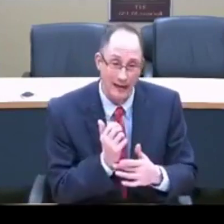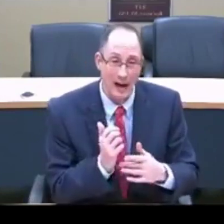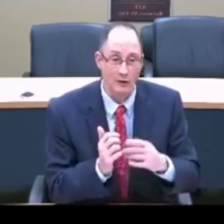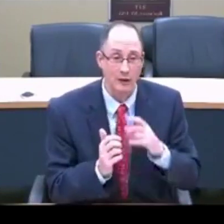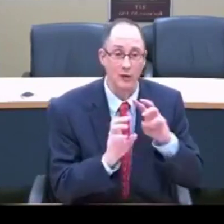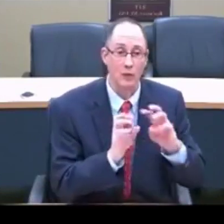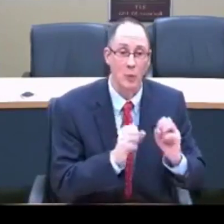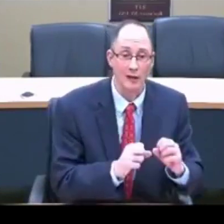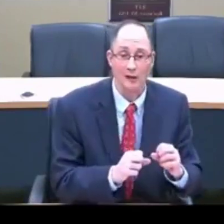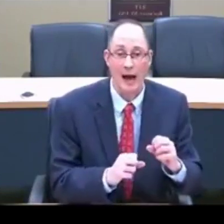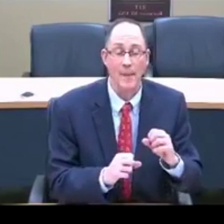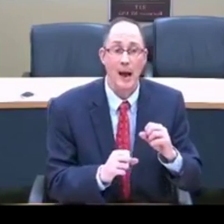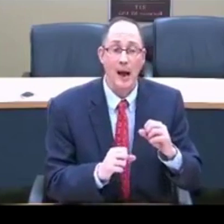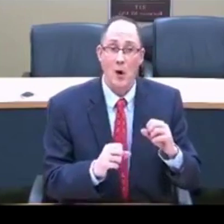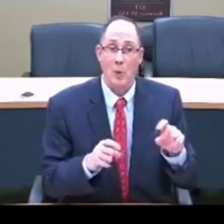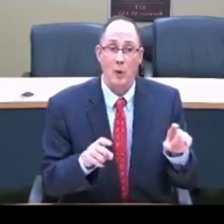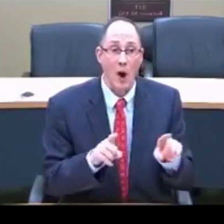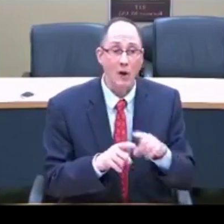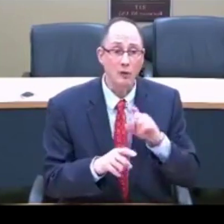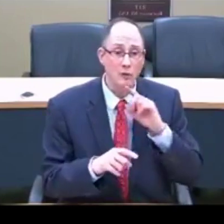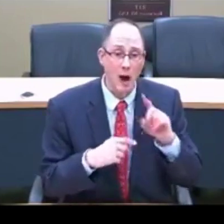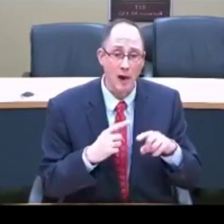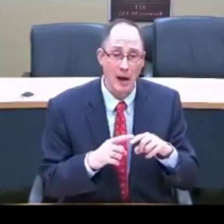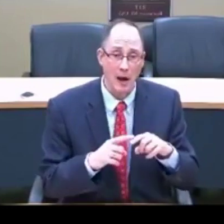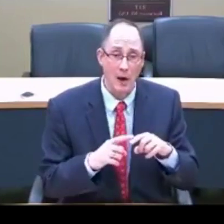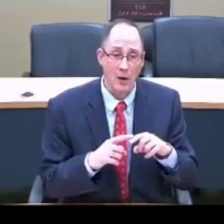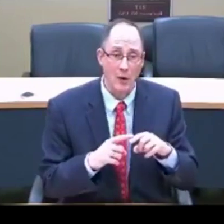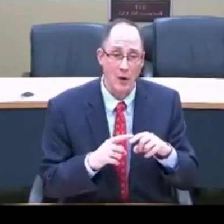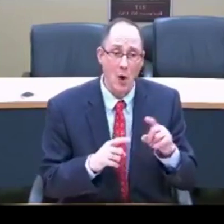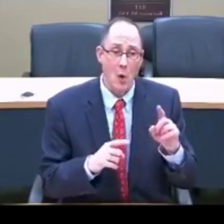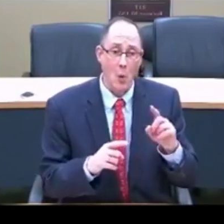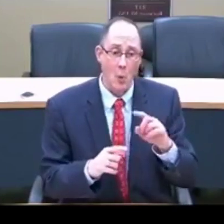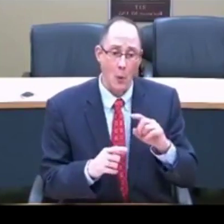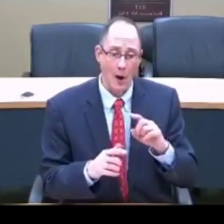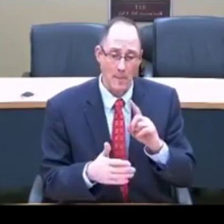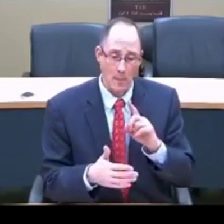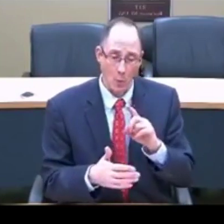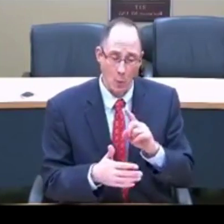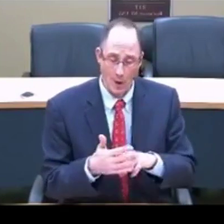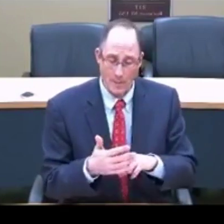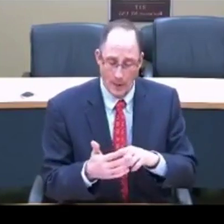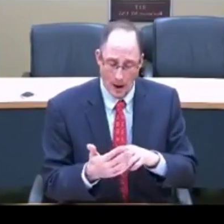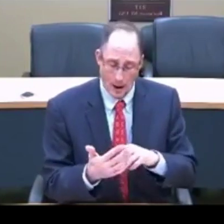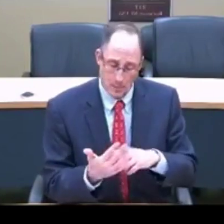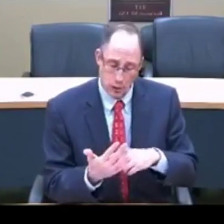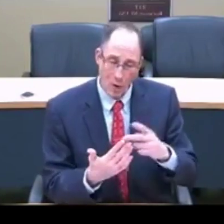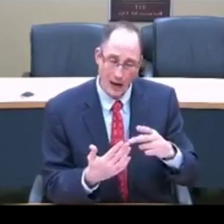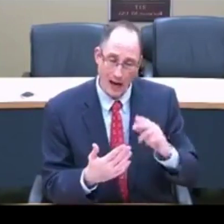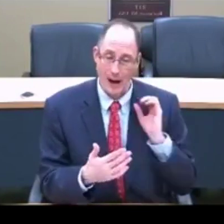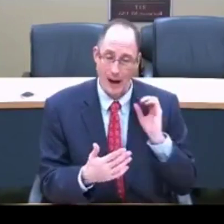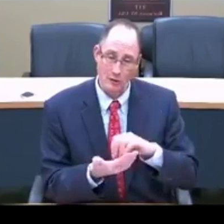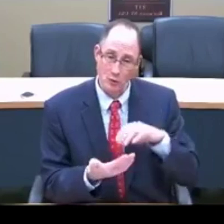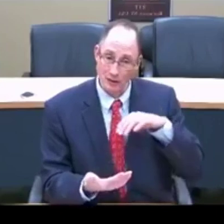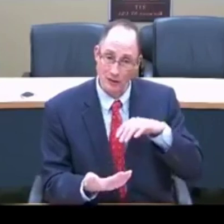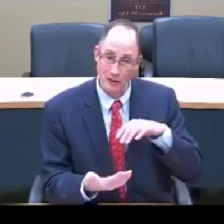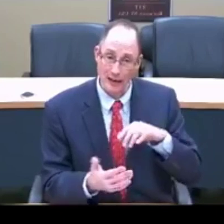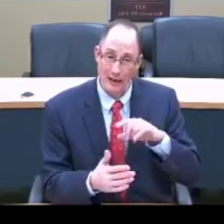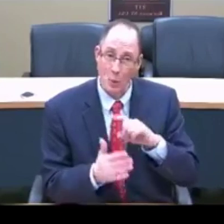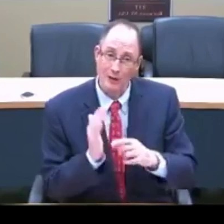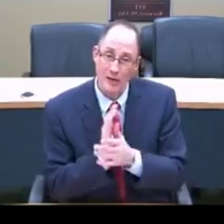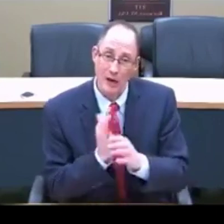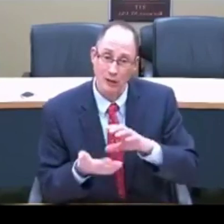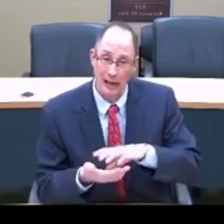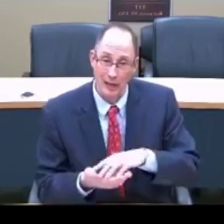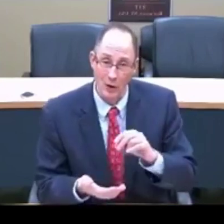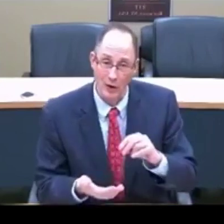technology. There's workshop. We also talk about what program our student is studying. What